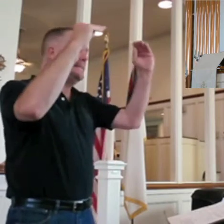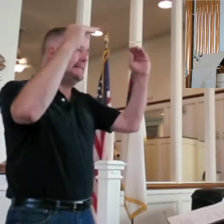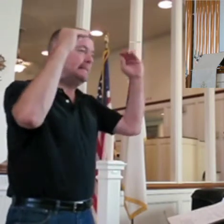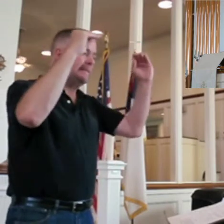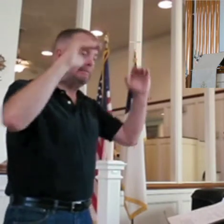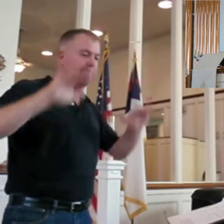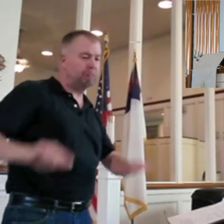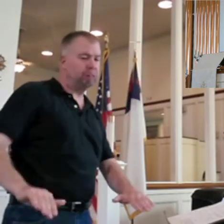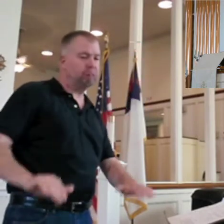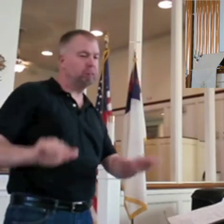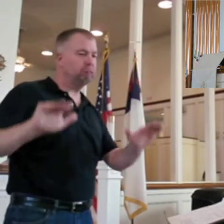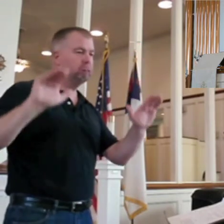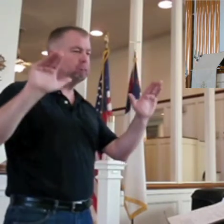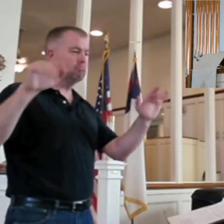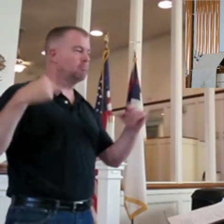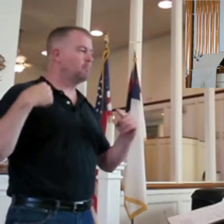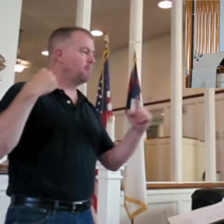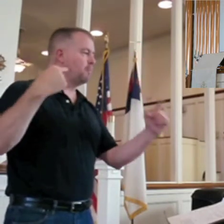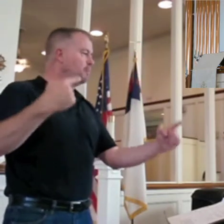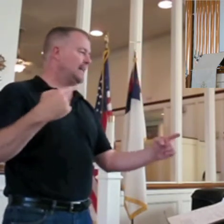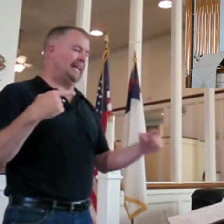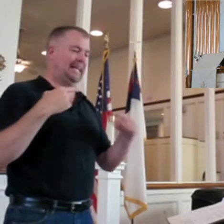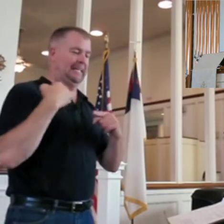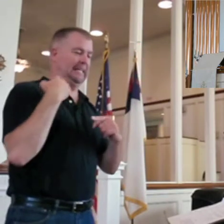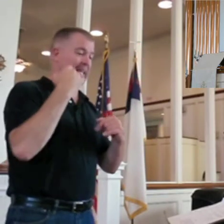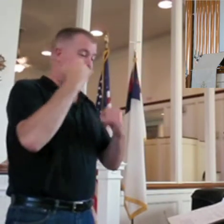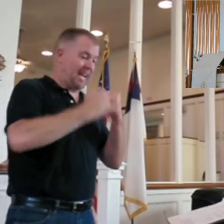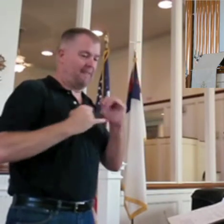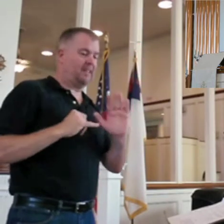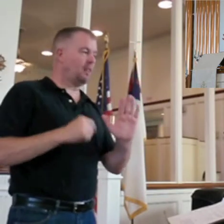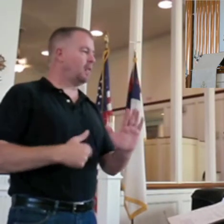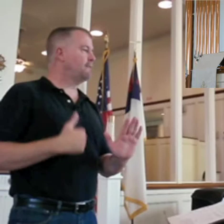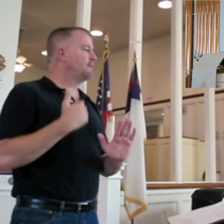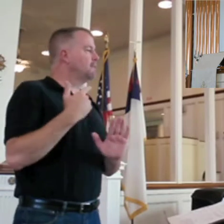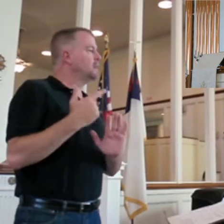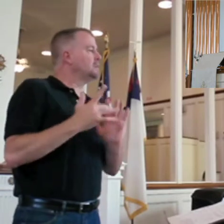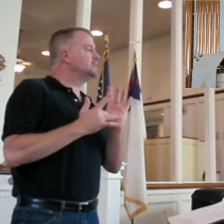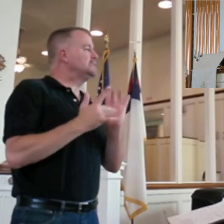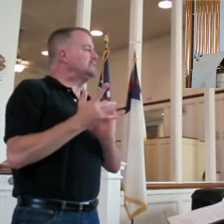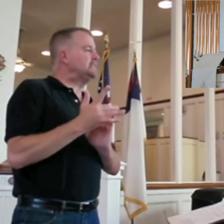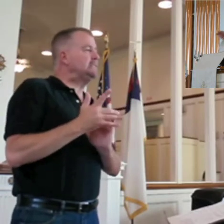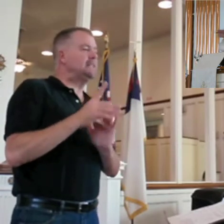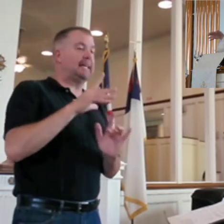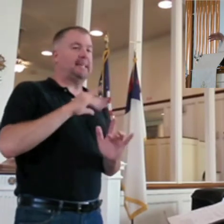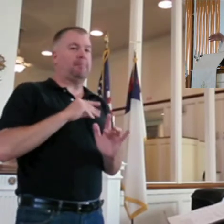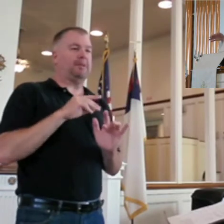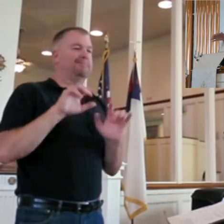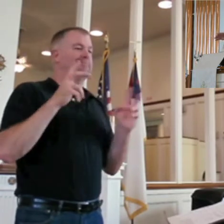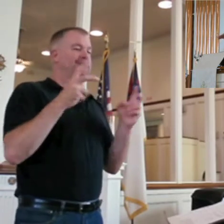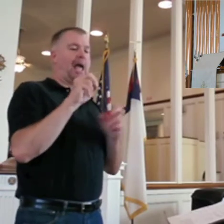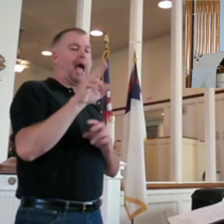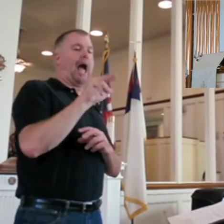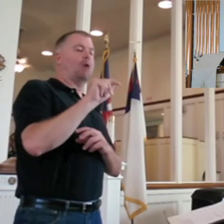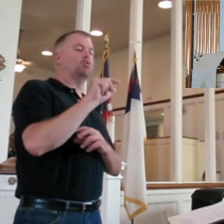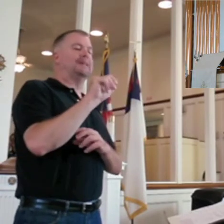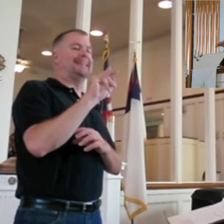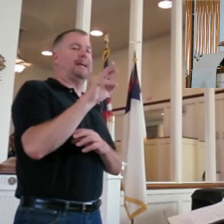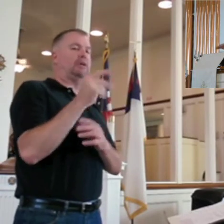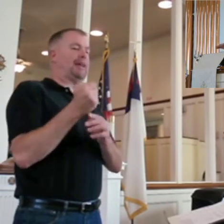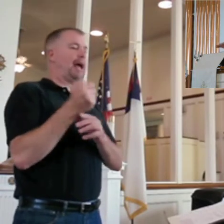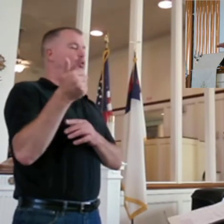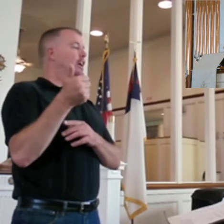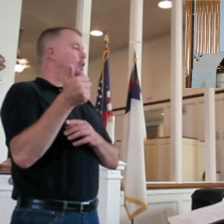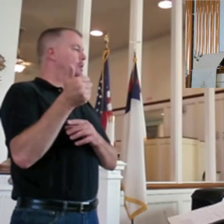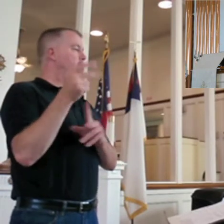amazing teaching. He right to the end, he was always for those outsiders, the ones